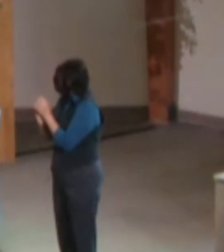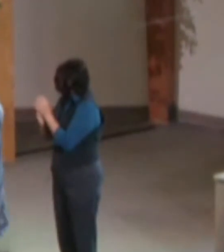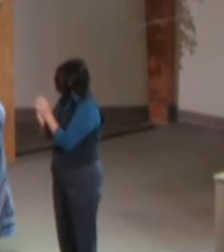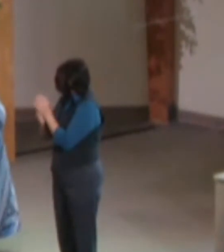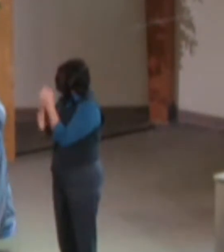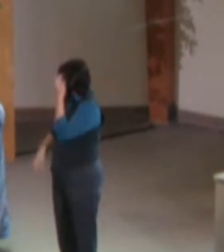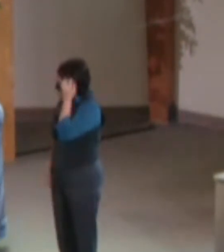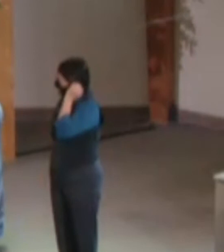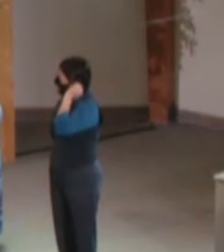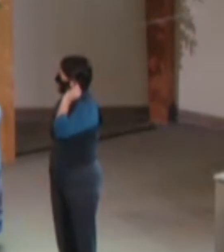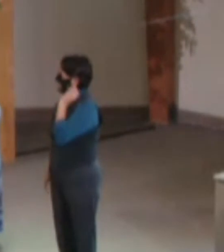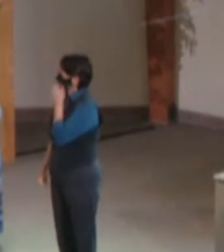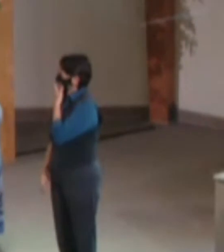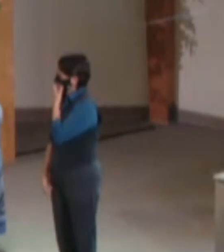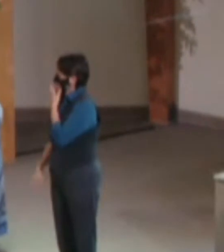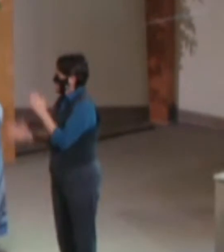Thank you.